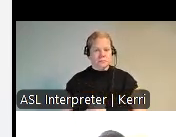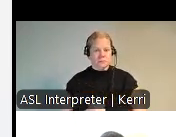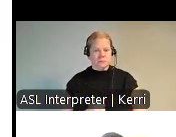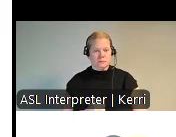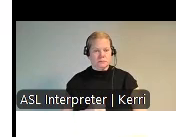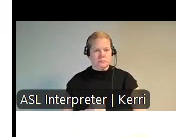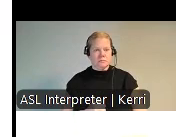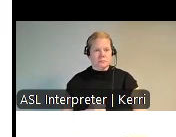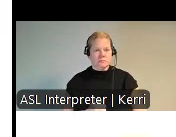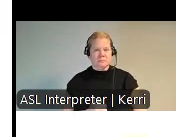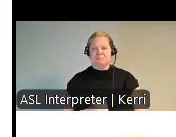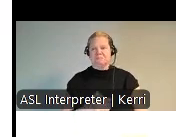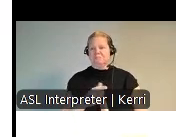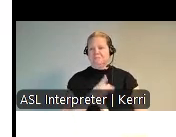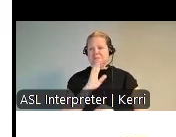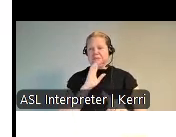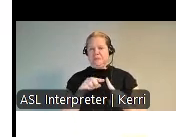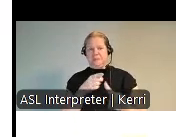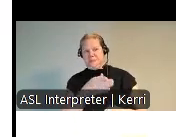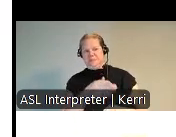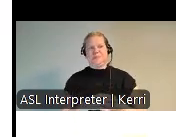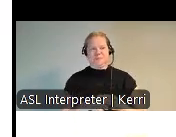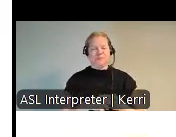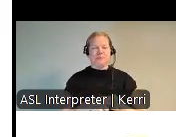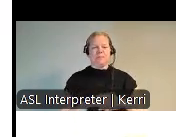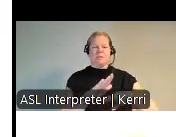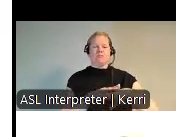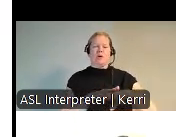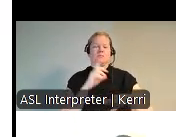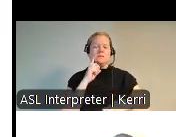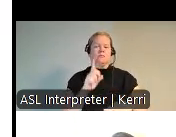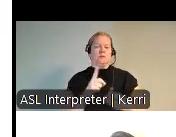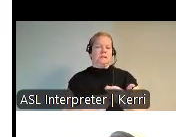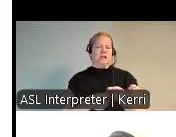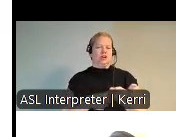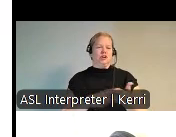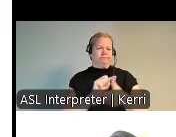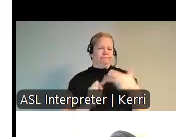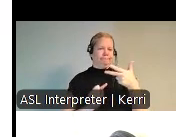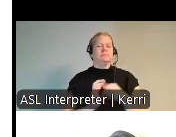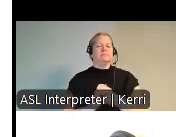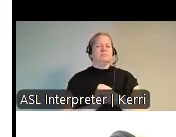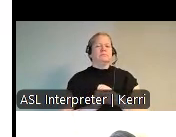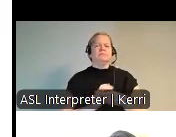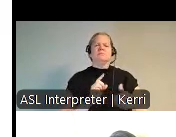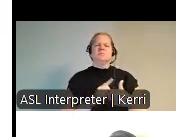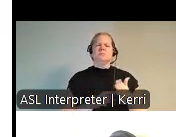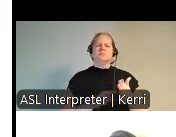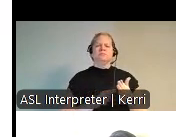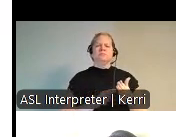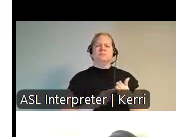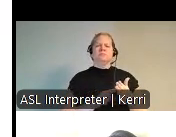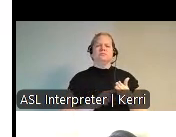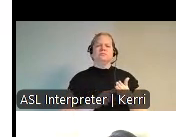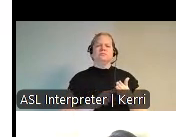speak about in the breakout rooms. So these are the prompts for discussion. And so what resonates